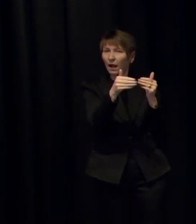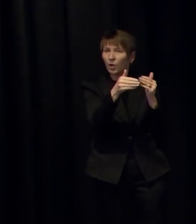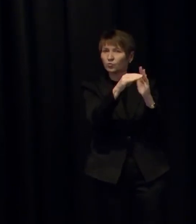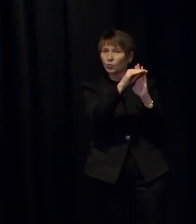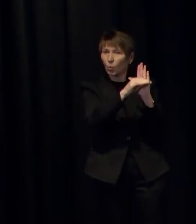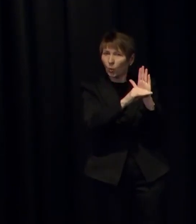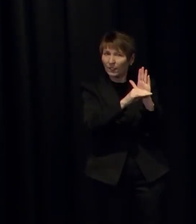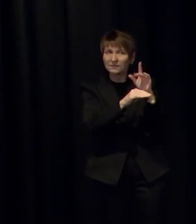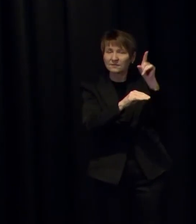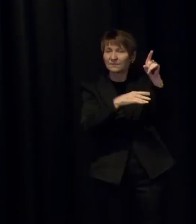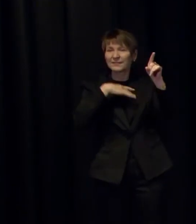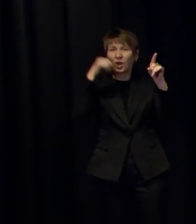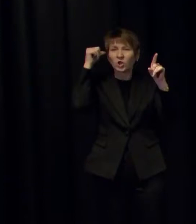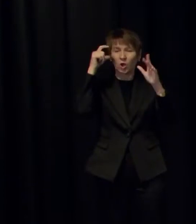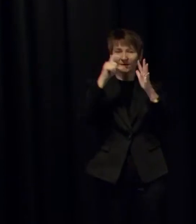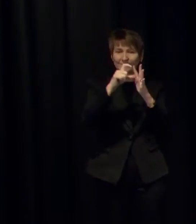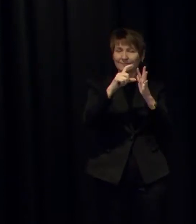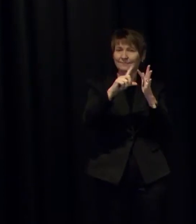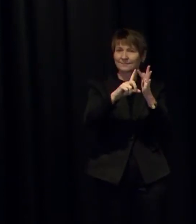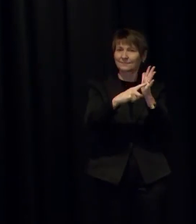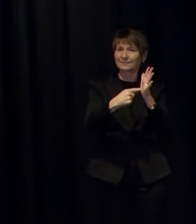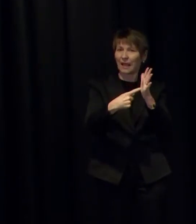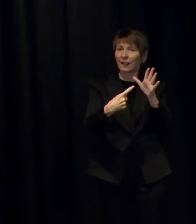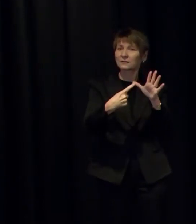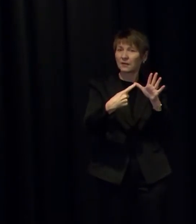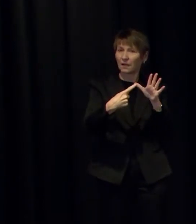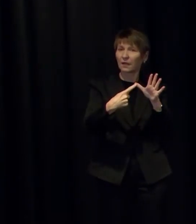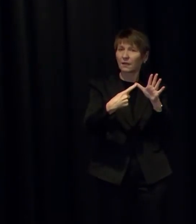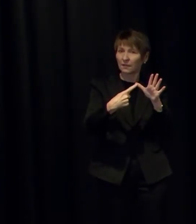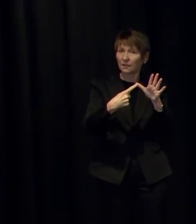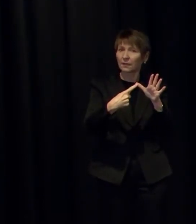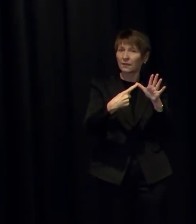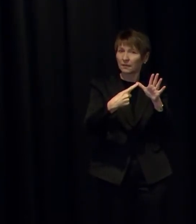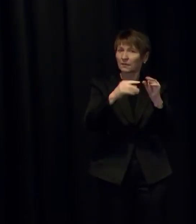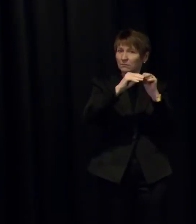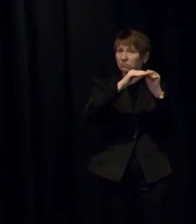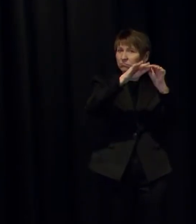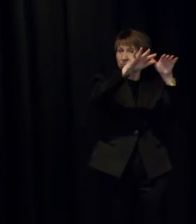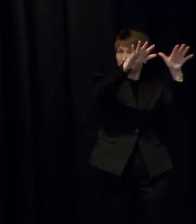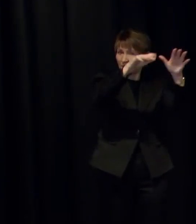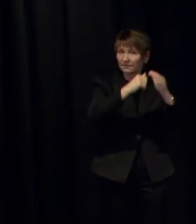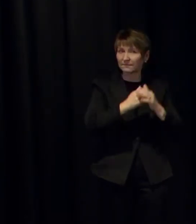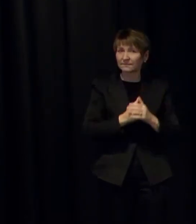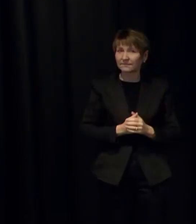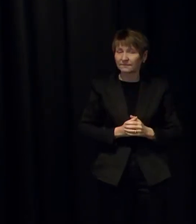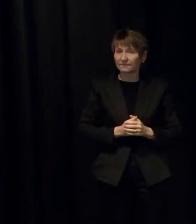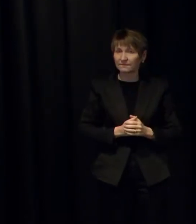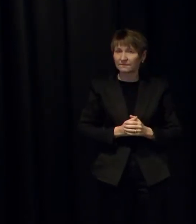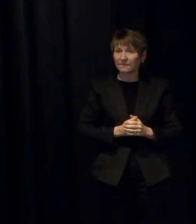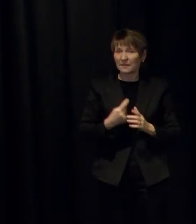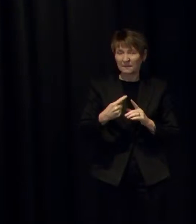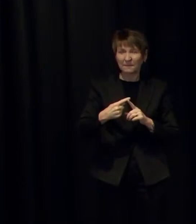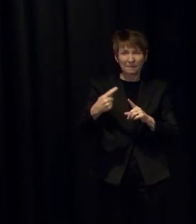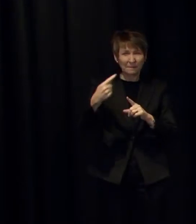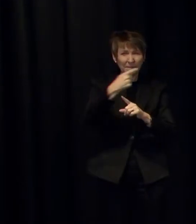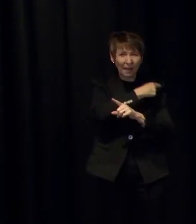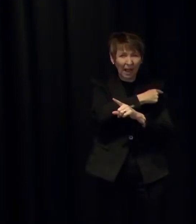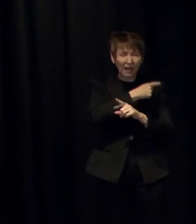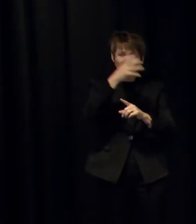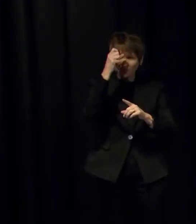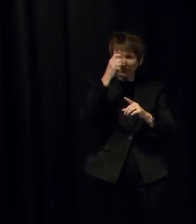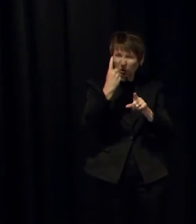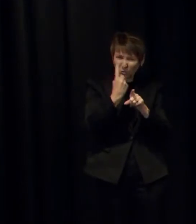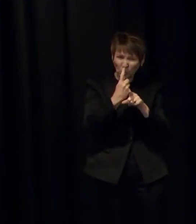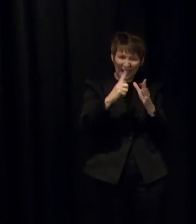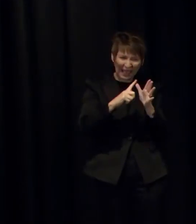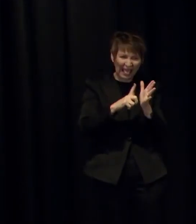could have and did deal with Alpha and Beta and Kappa through various other stages and beat it back time